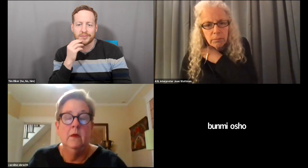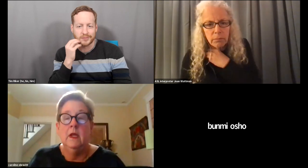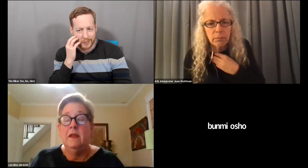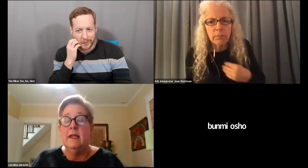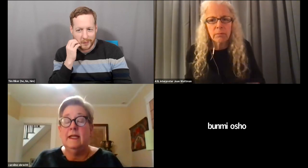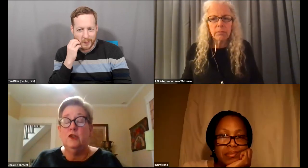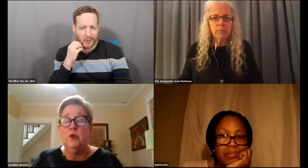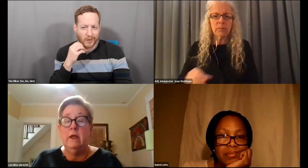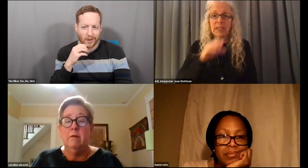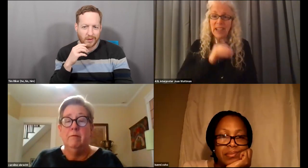I think that sounds great.